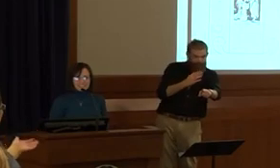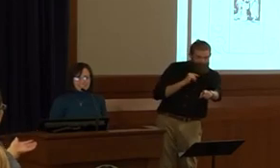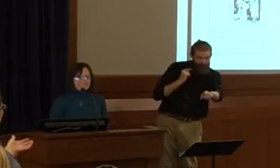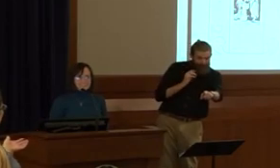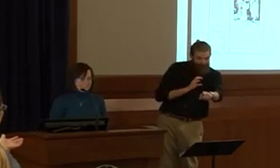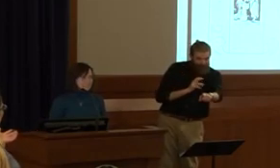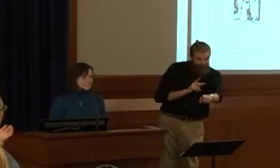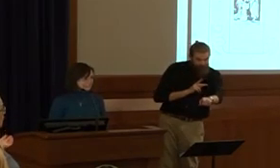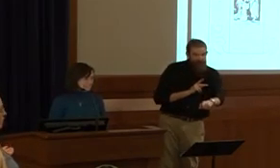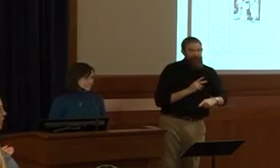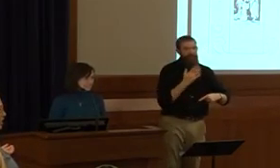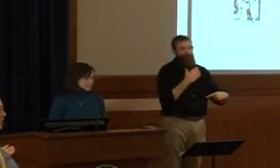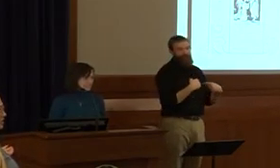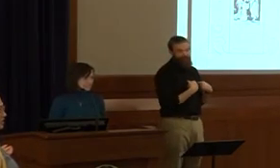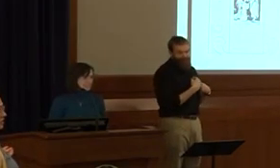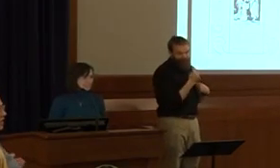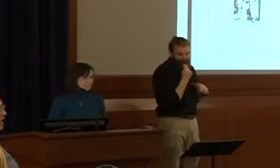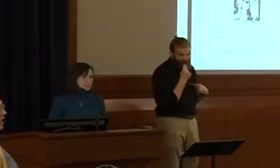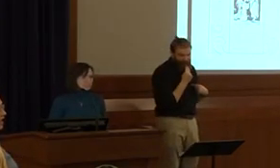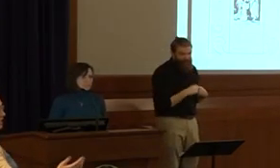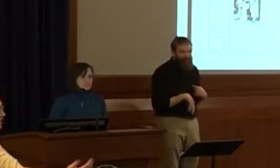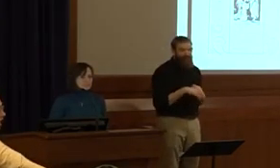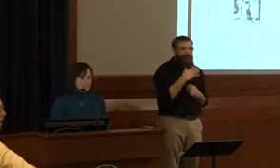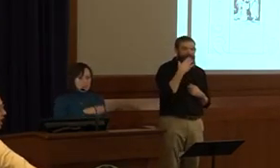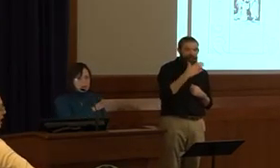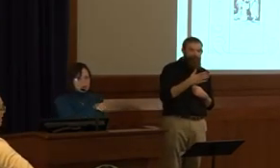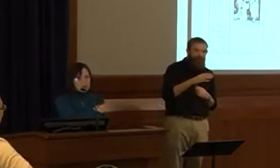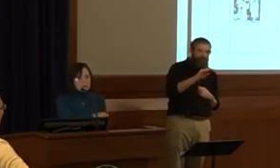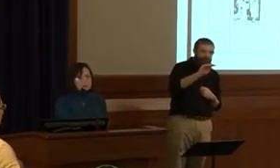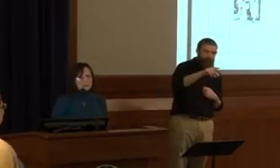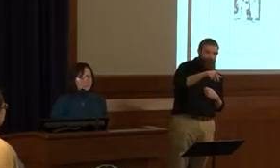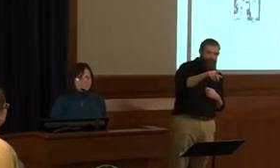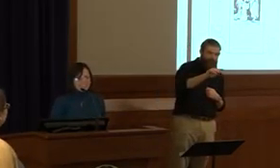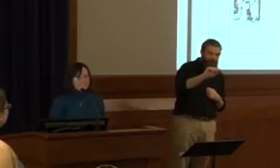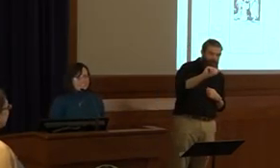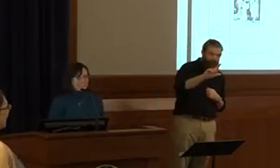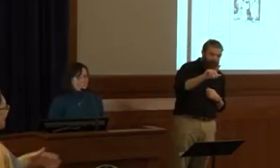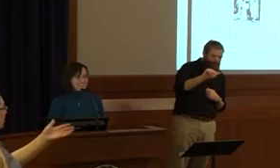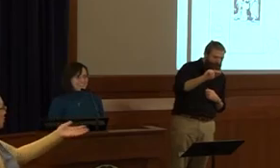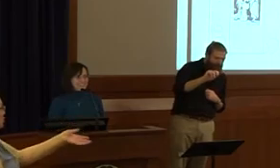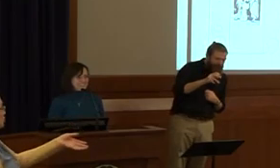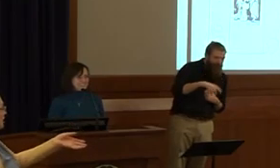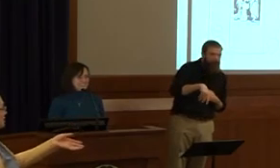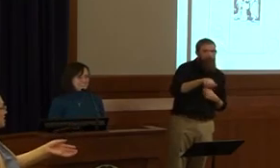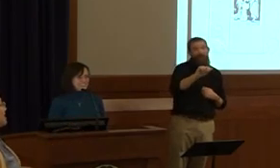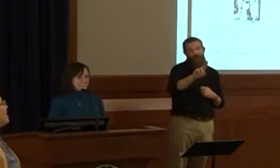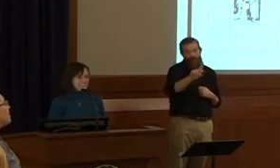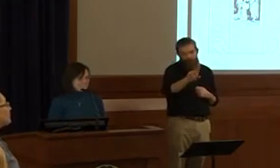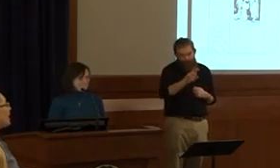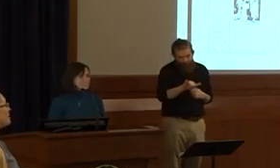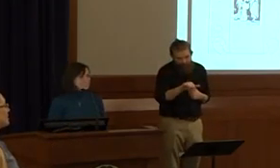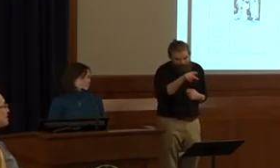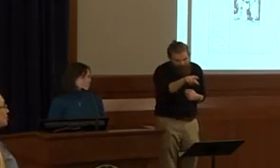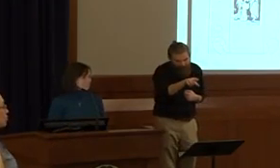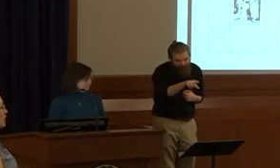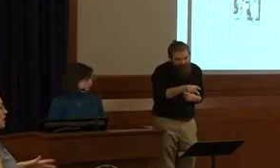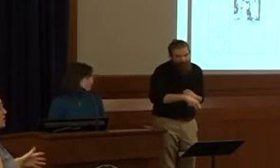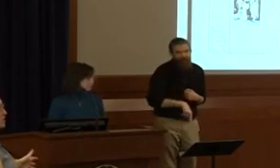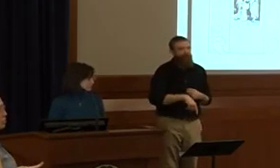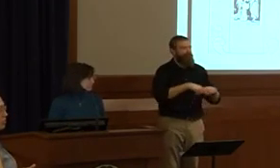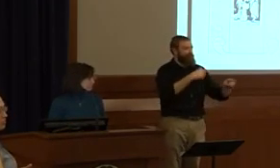and Noah and Marlana and Audrey and also Grace for helping